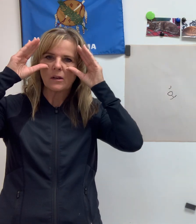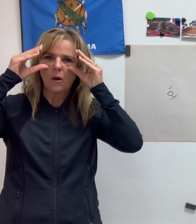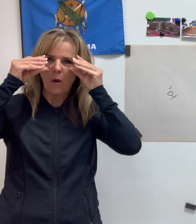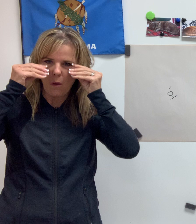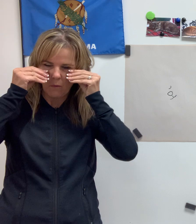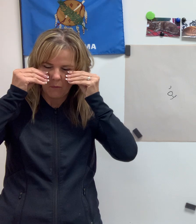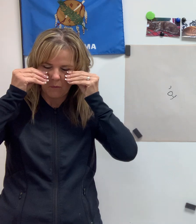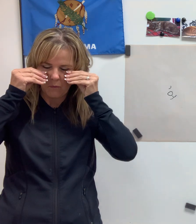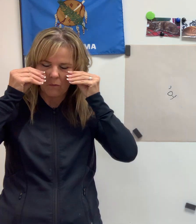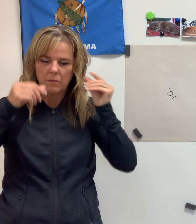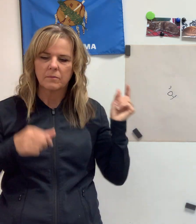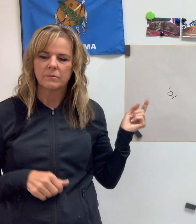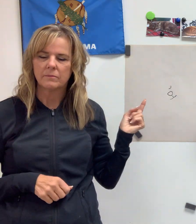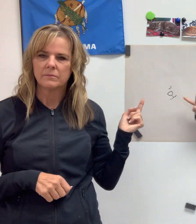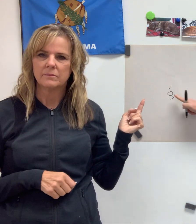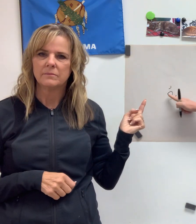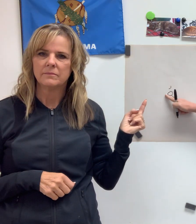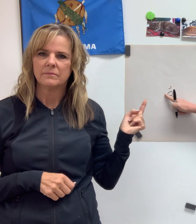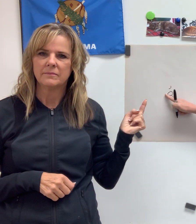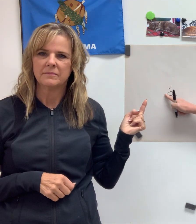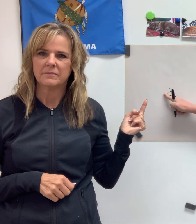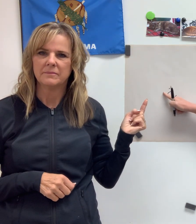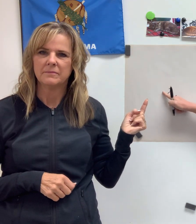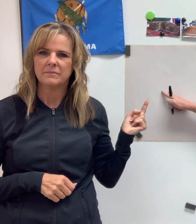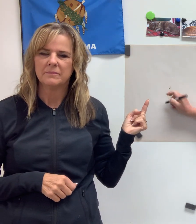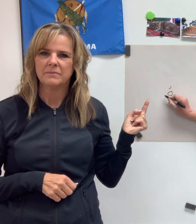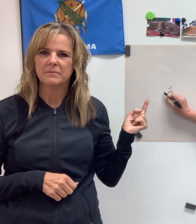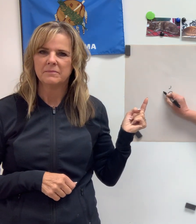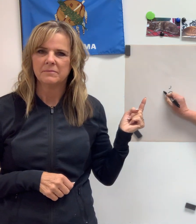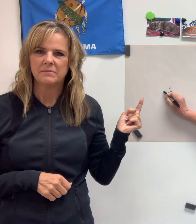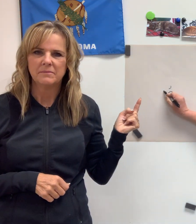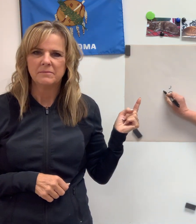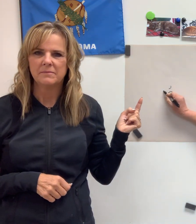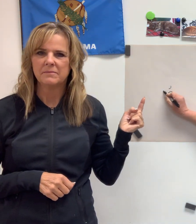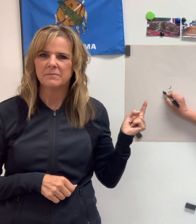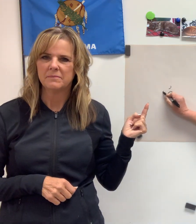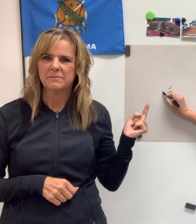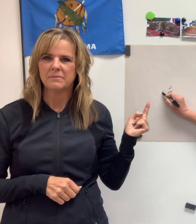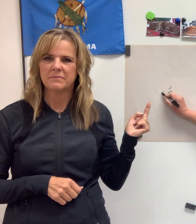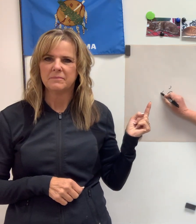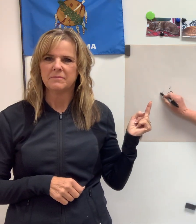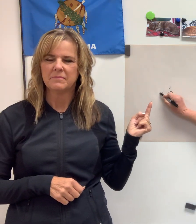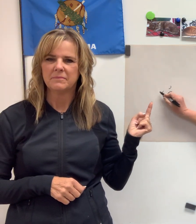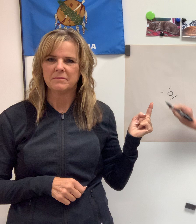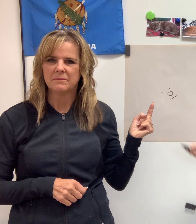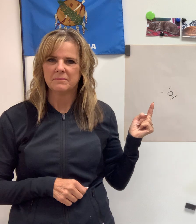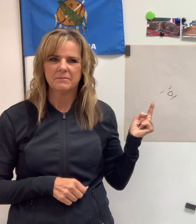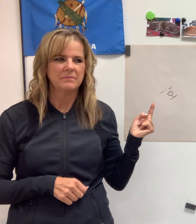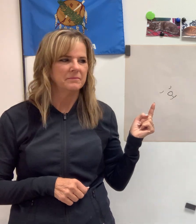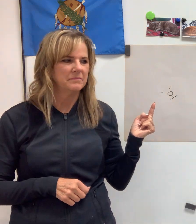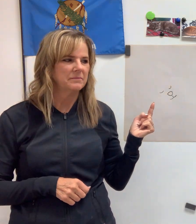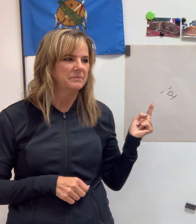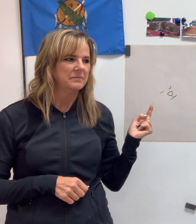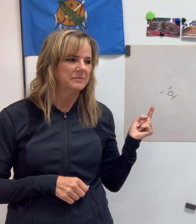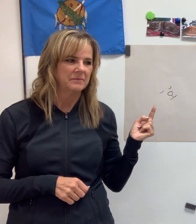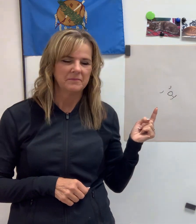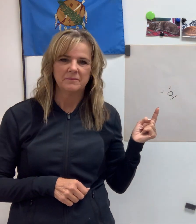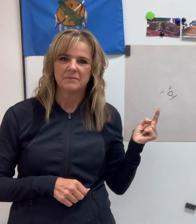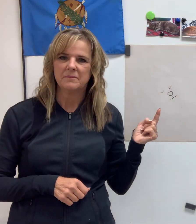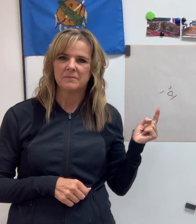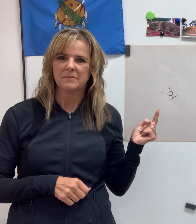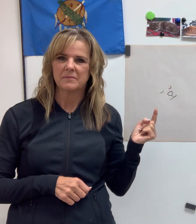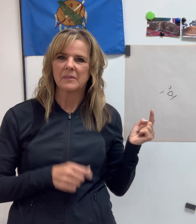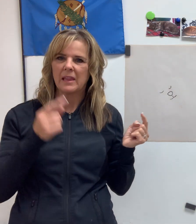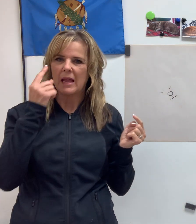at the corner, I'm going to come up just a little ways, and I'm going to make another curve line for that closed